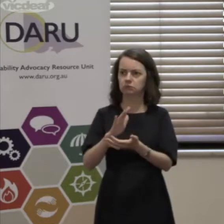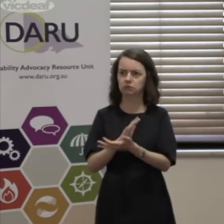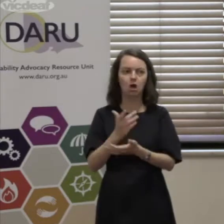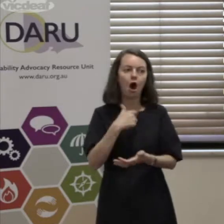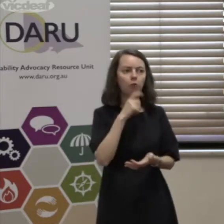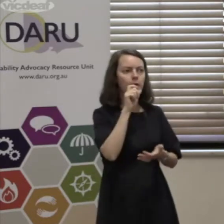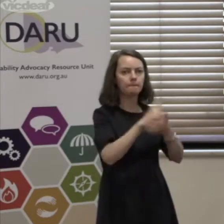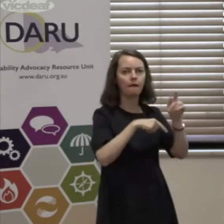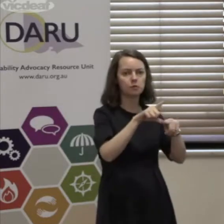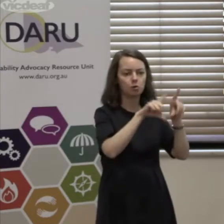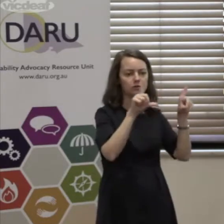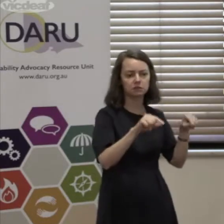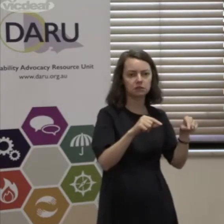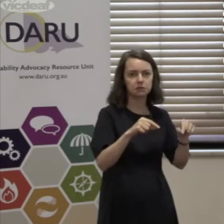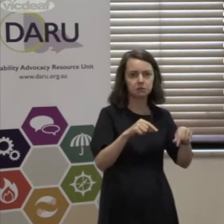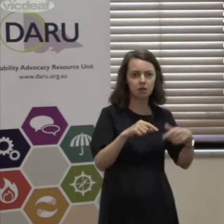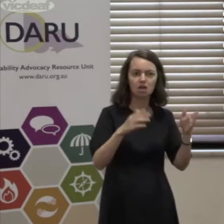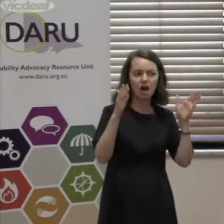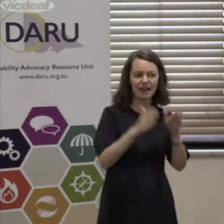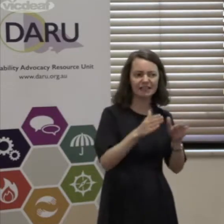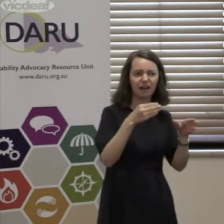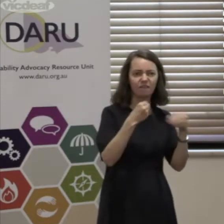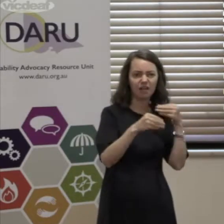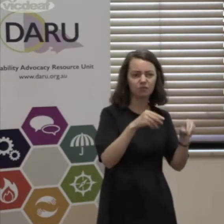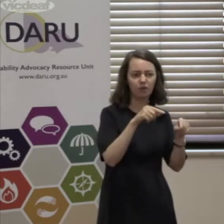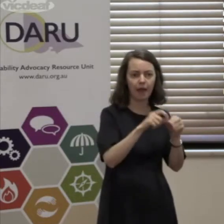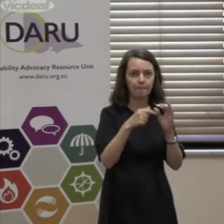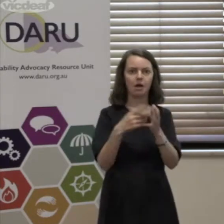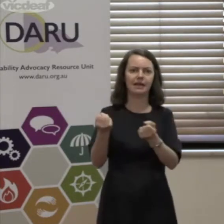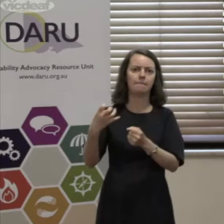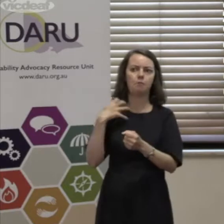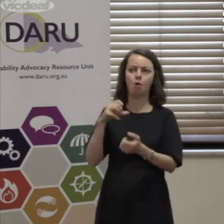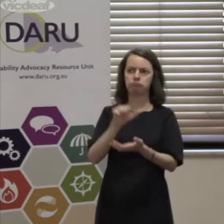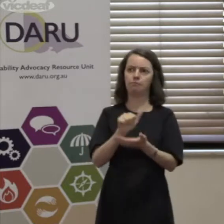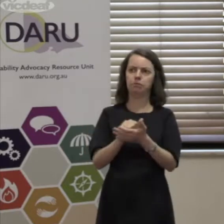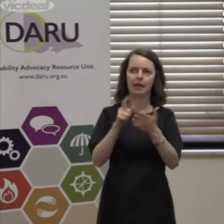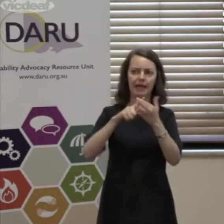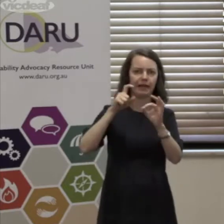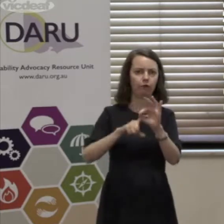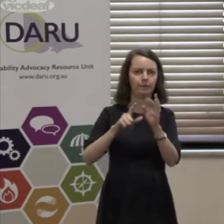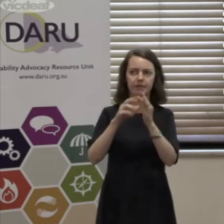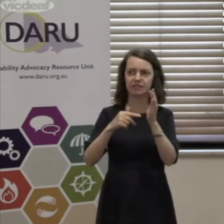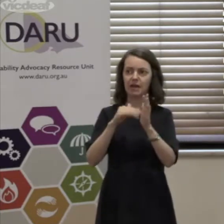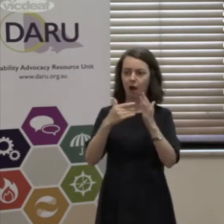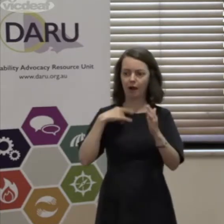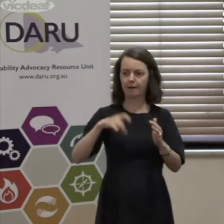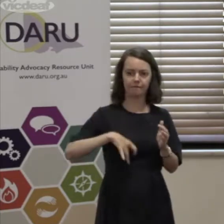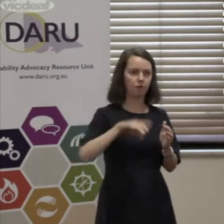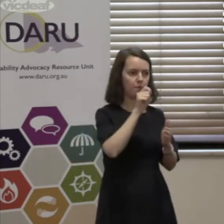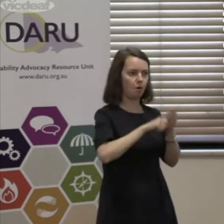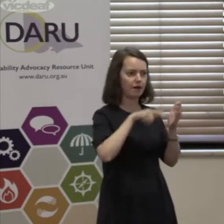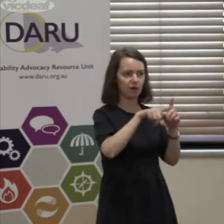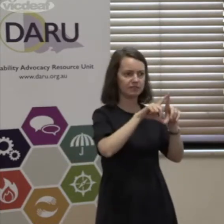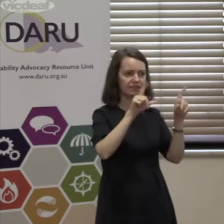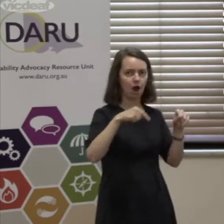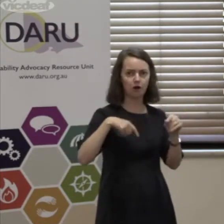have reported swings and roundabouts. You get a bit less flexibility here, but we're actually getting something else properly funded. So now we can actually afford to buy our own tickets because